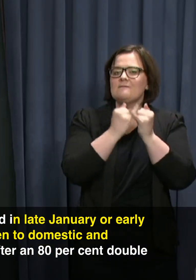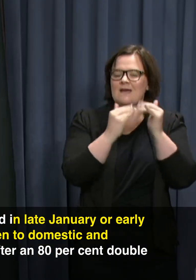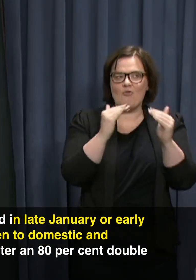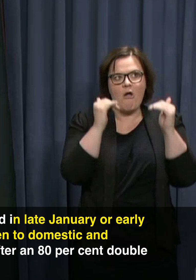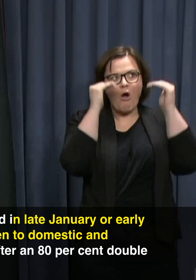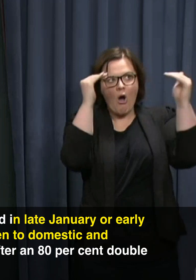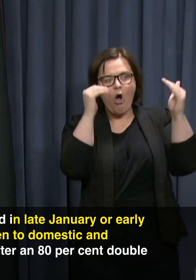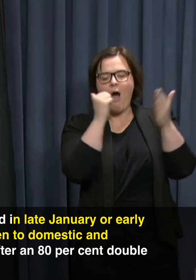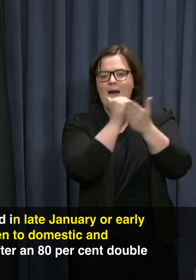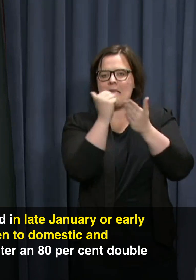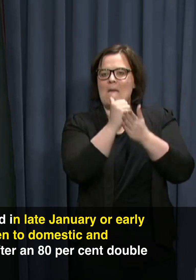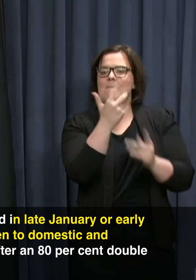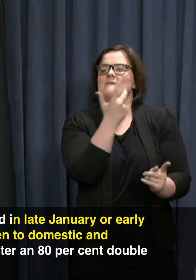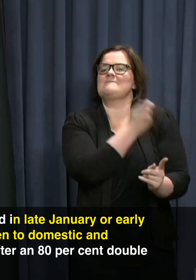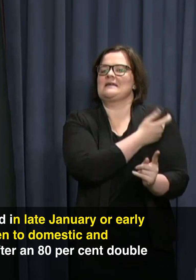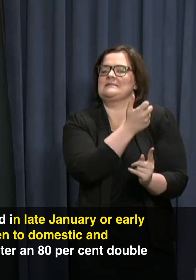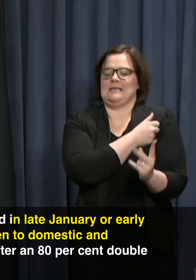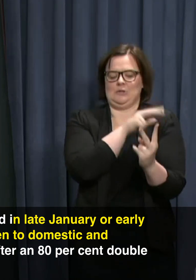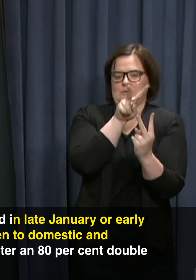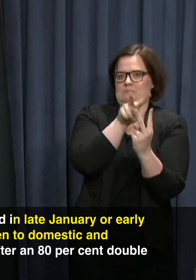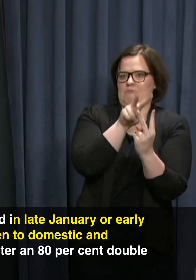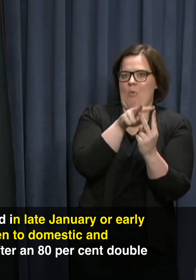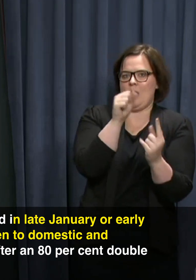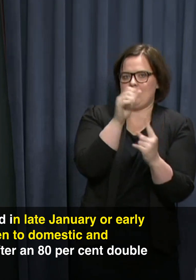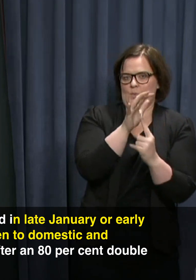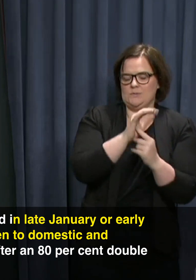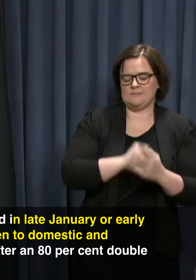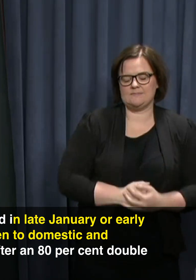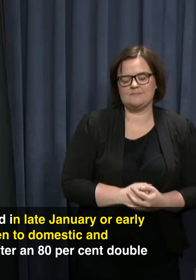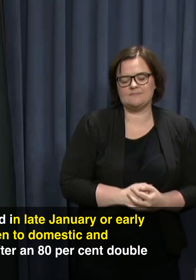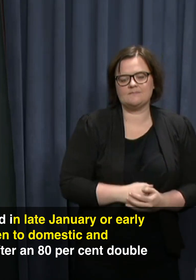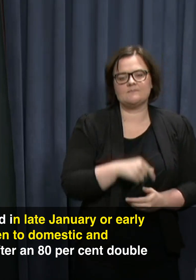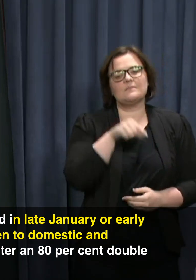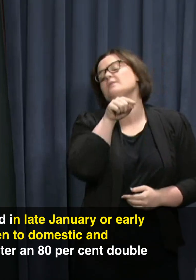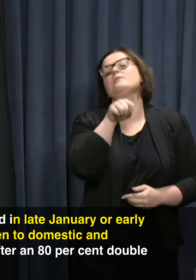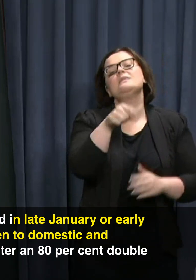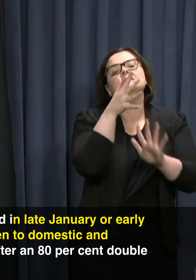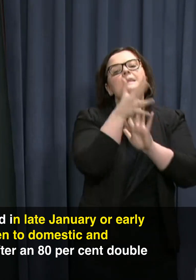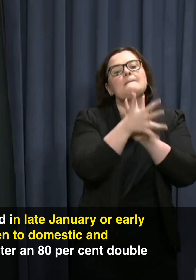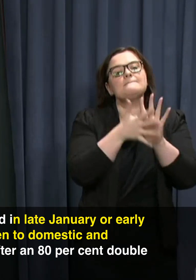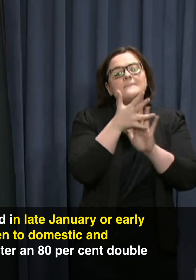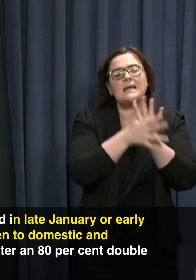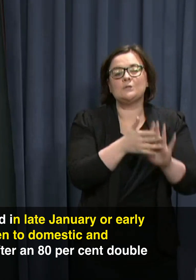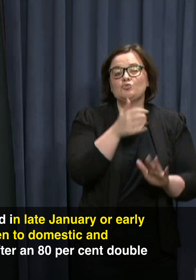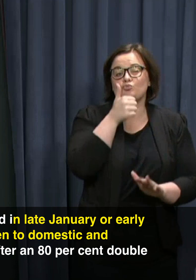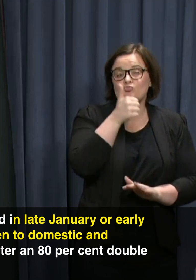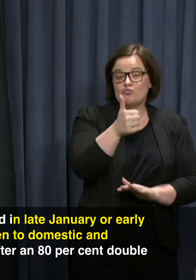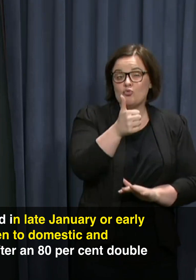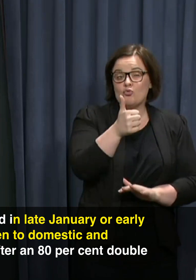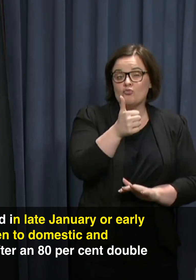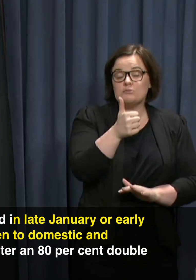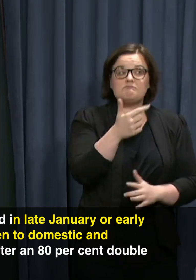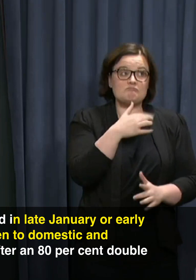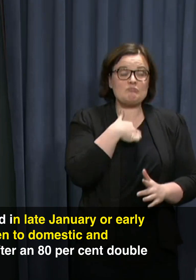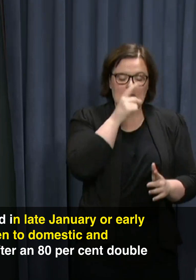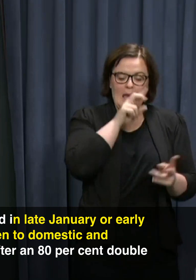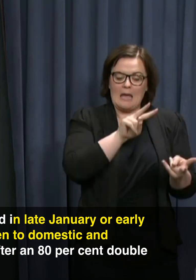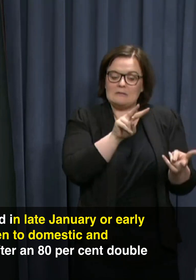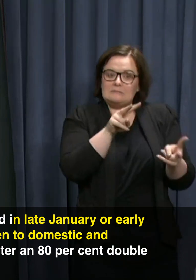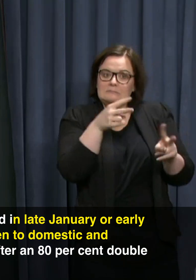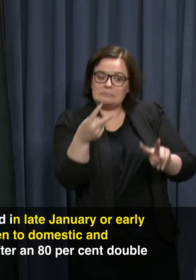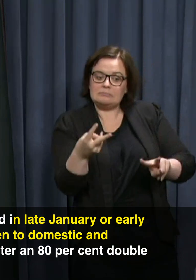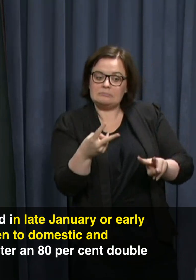early February, and a specific transition day to reopen to domestic and international travellers would be announced after an 80%